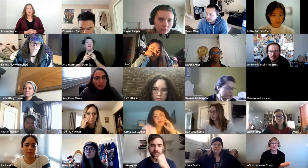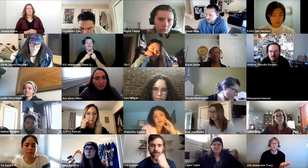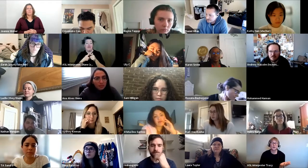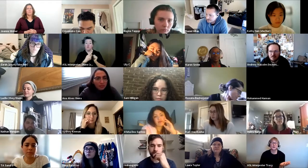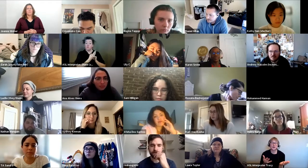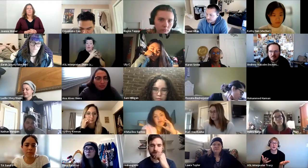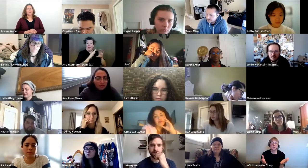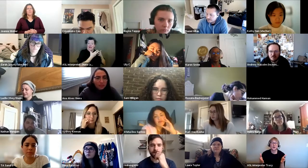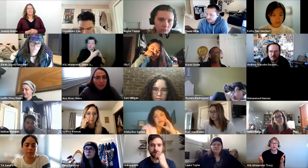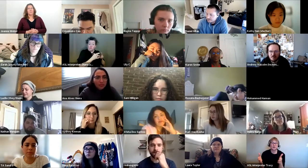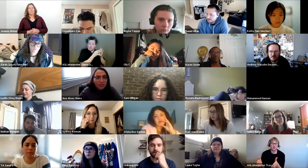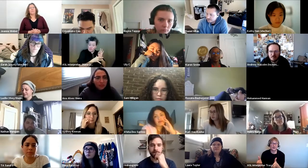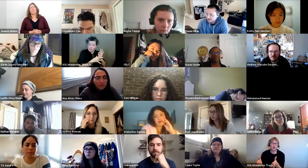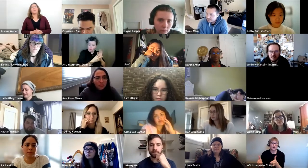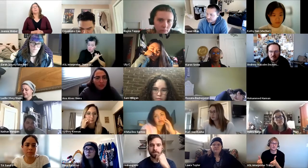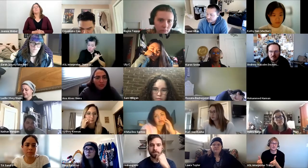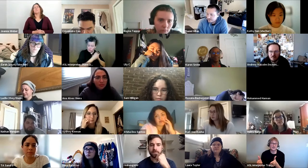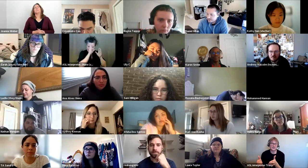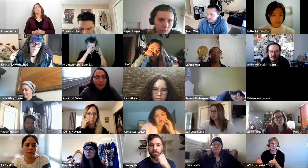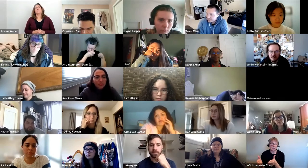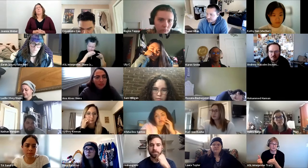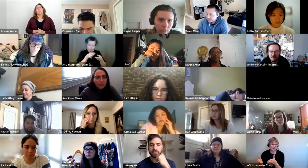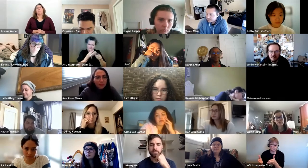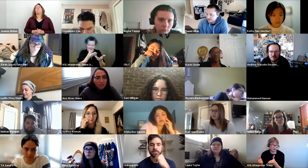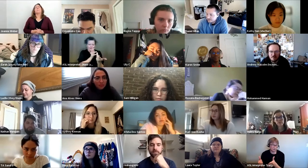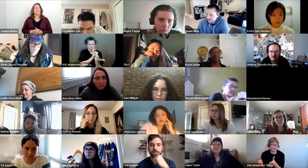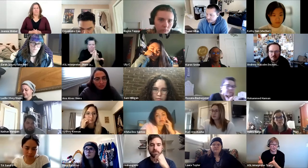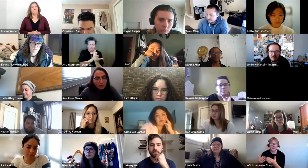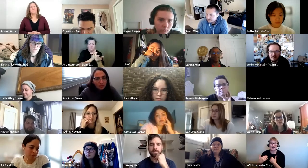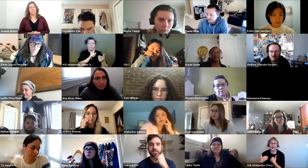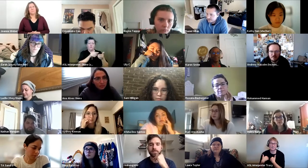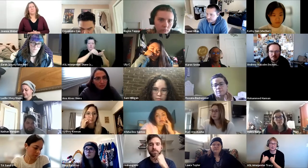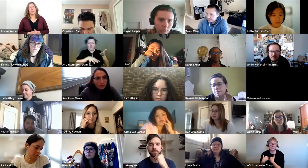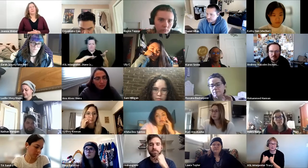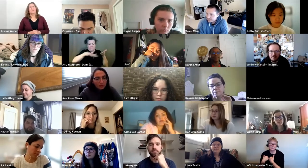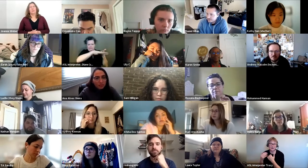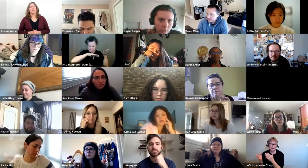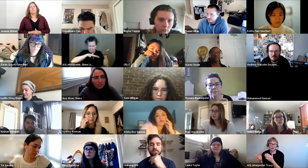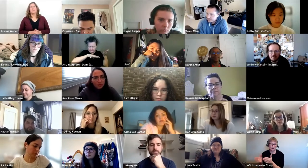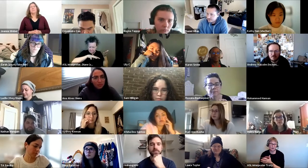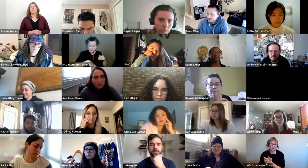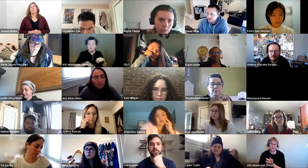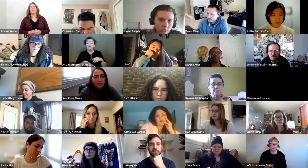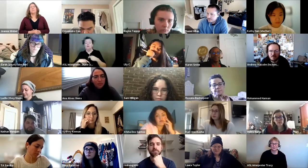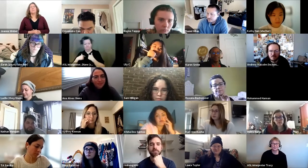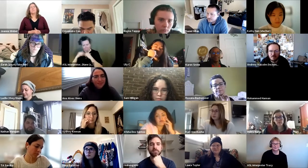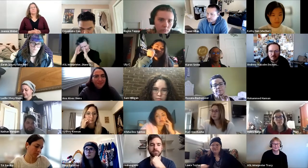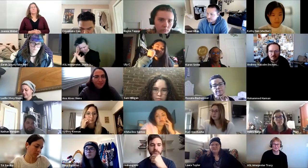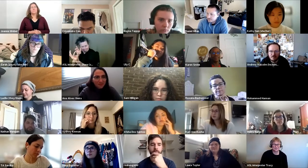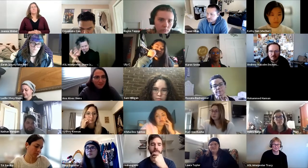classroom interpreters are concentrating on the service needs of students, and I'm concentrating on Dr.